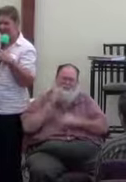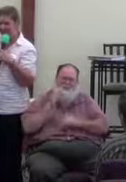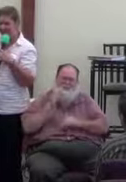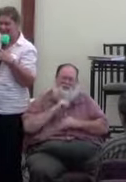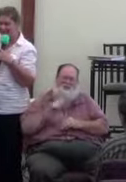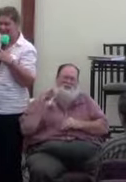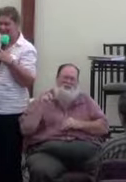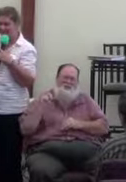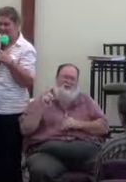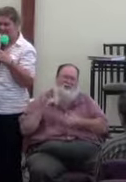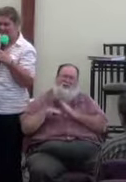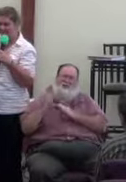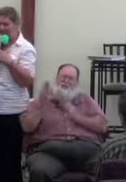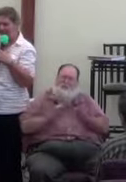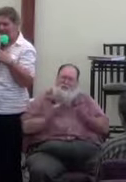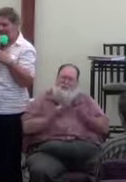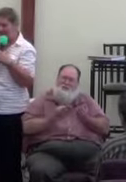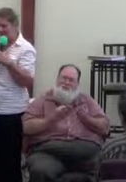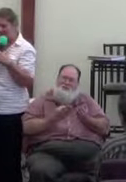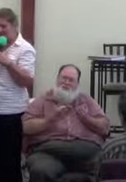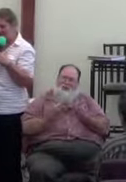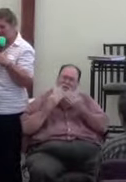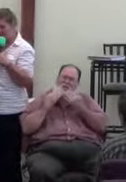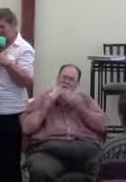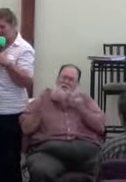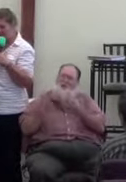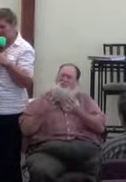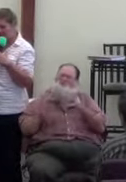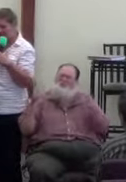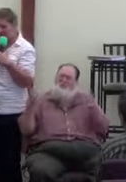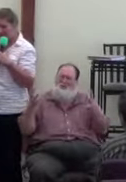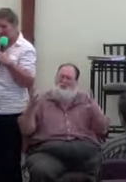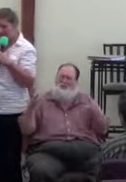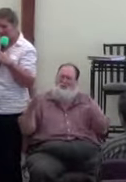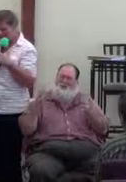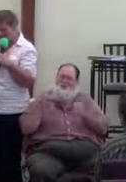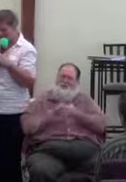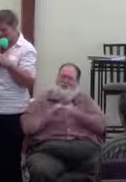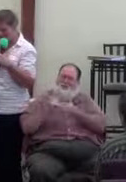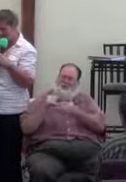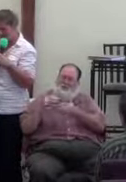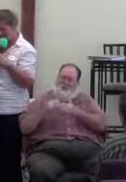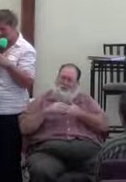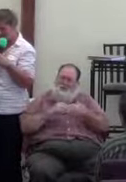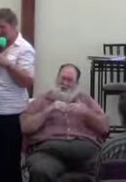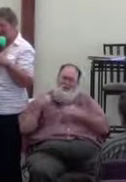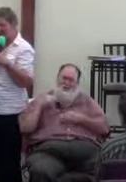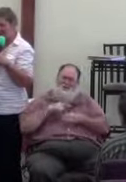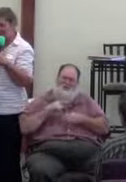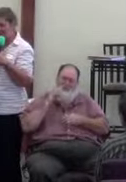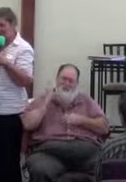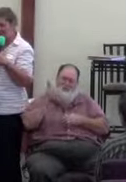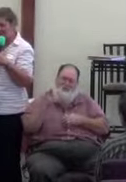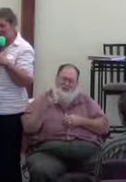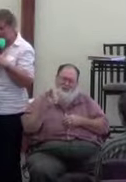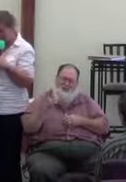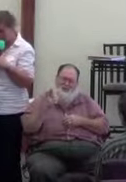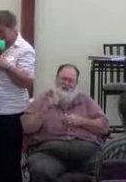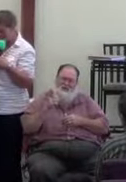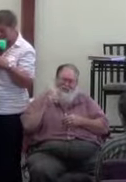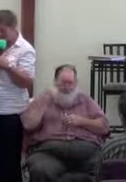Your service. Thank you so much that you brought us to destiny. Thank you so much